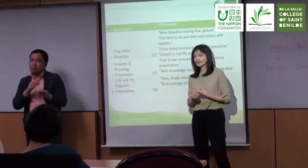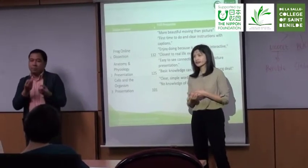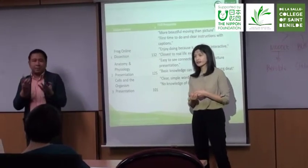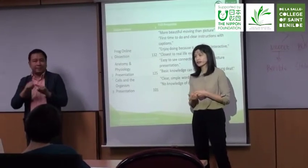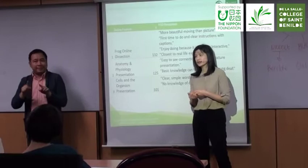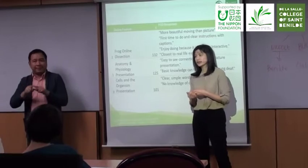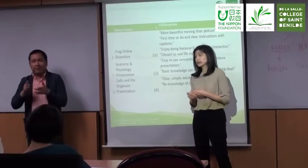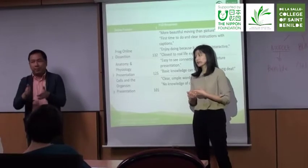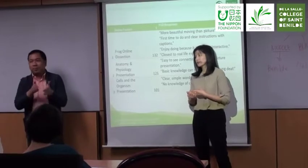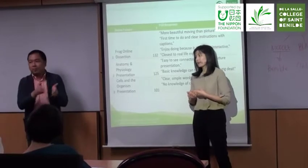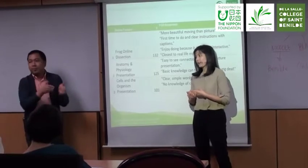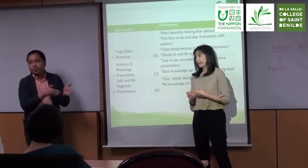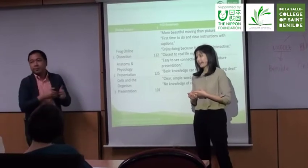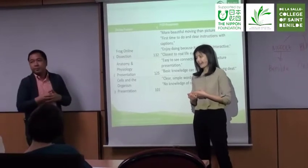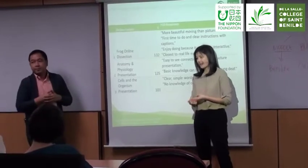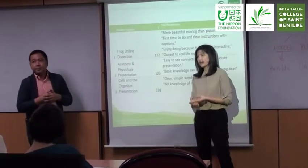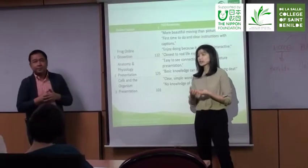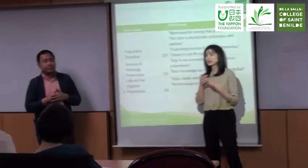ways.